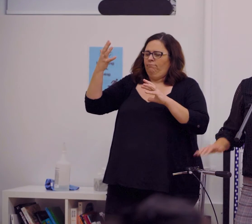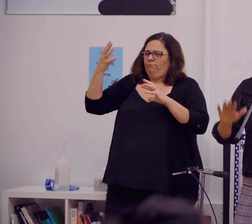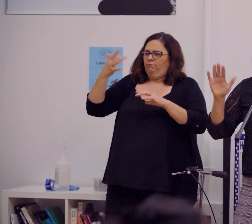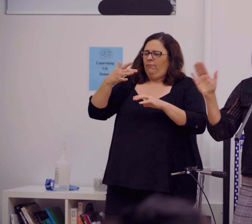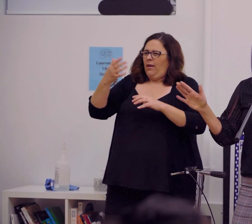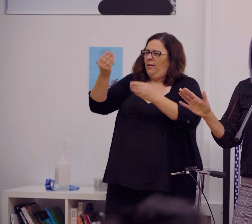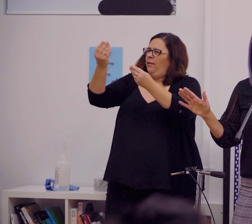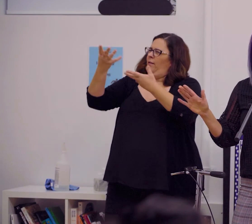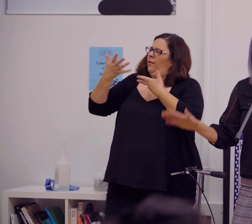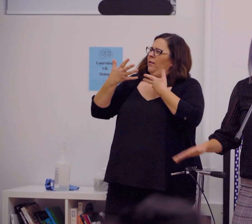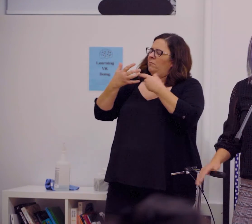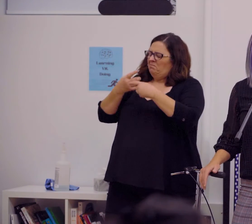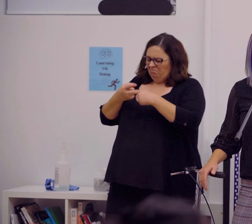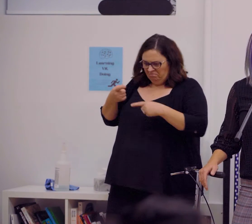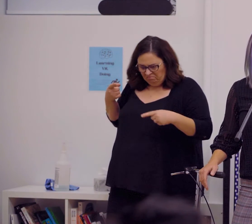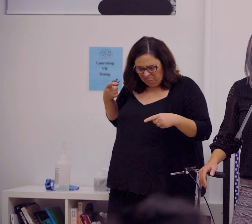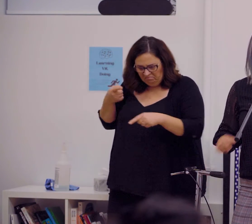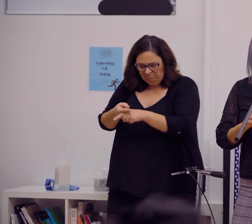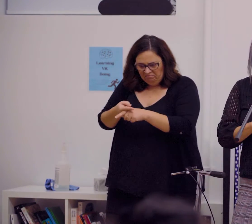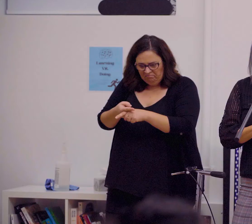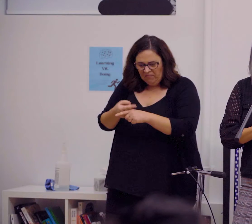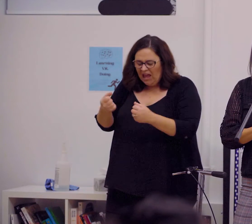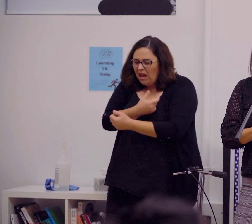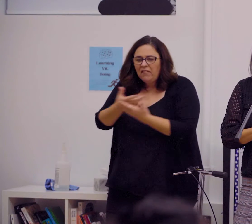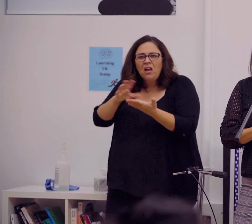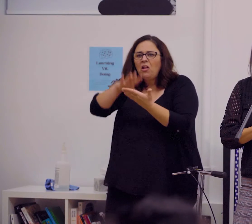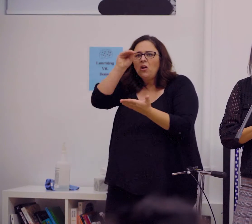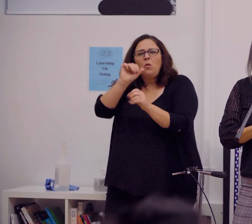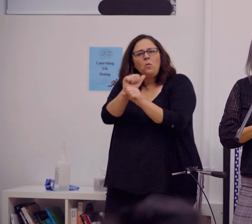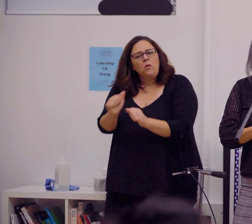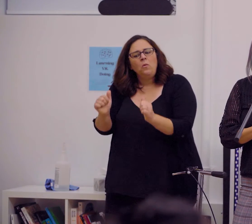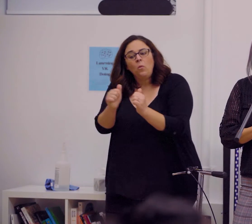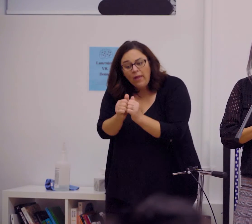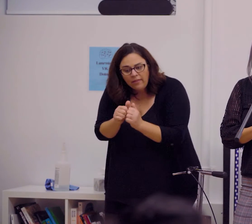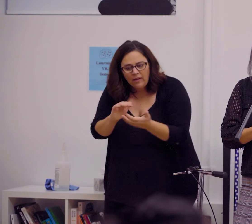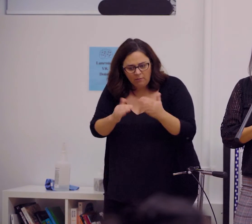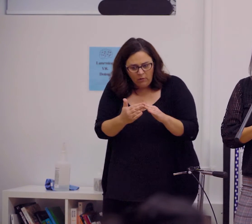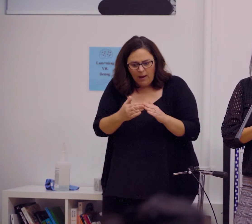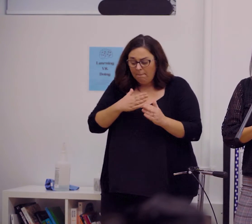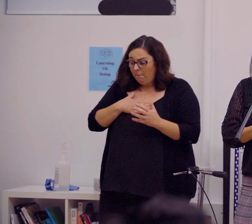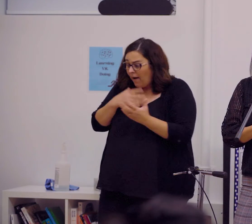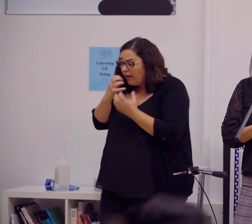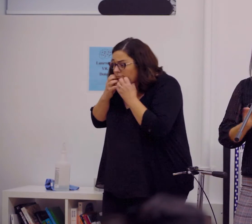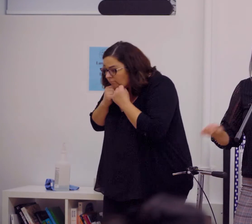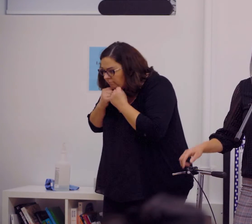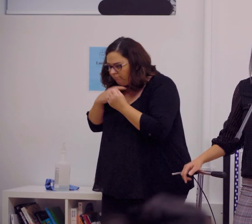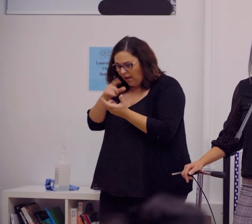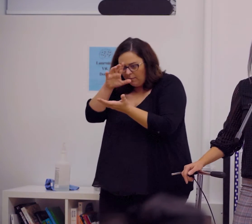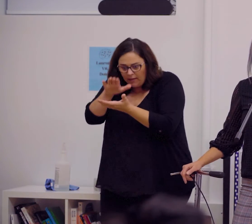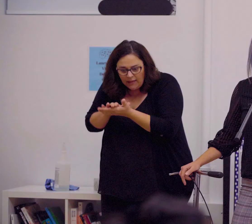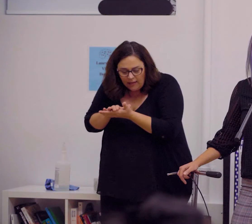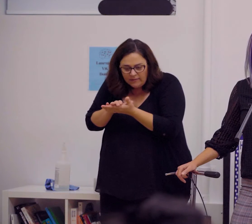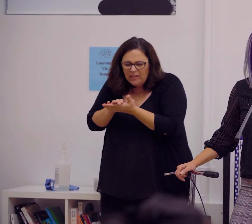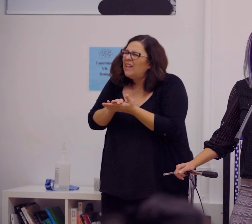against everything that I had ever been taught about working with community, what I believed in, and I was really struggling to